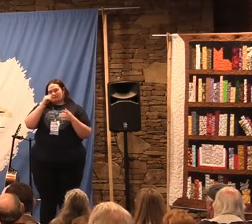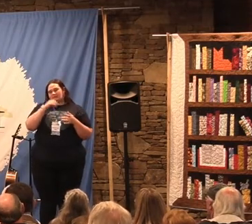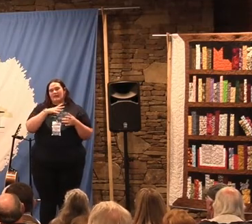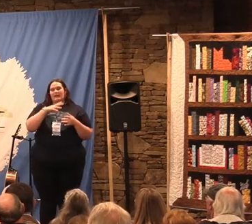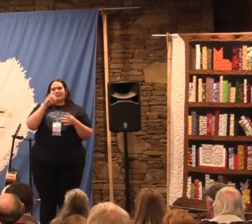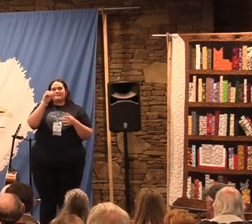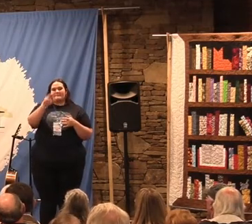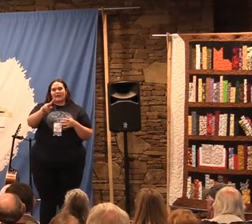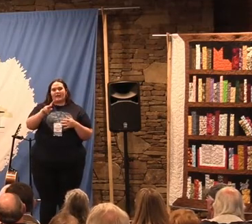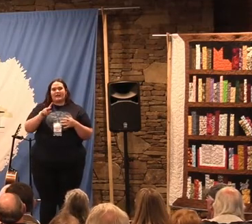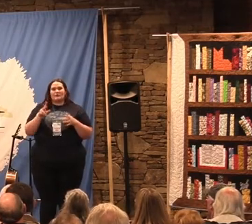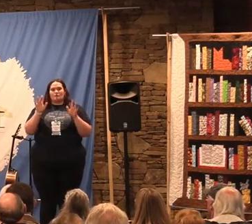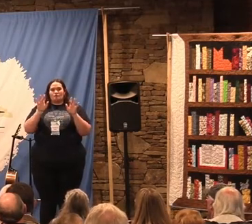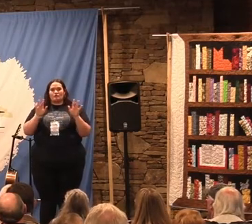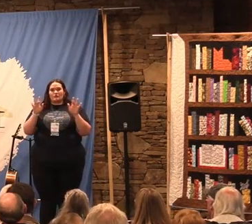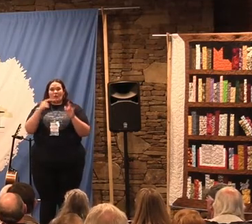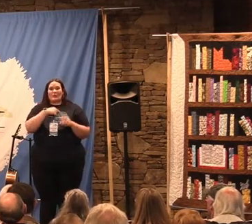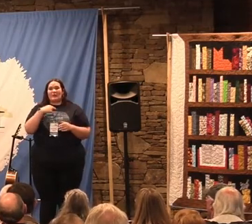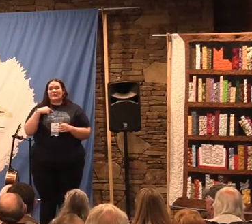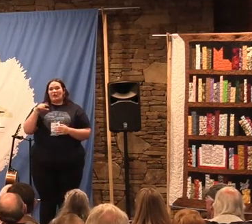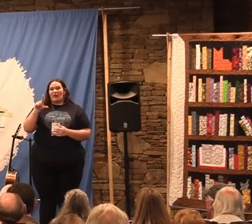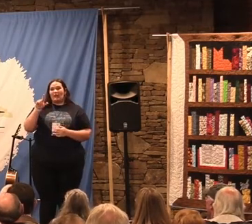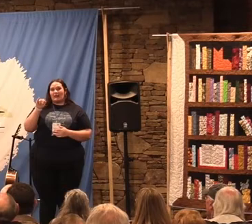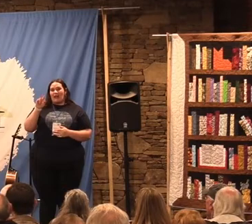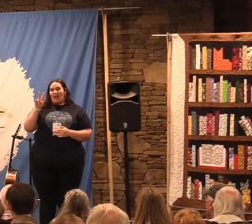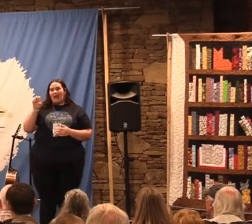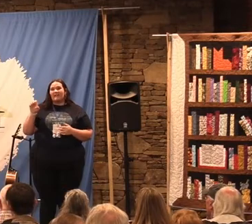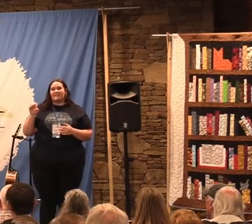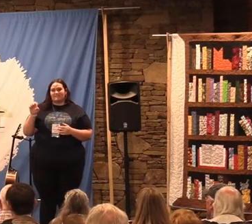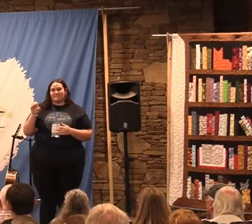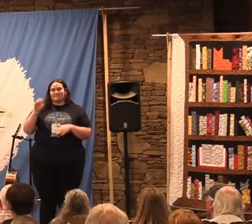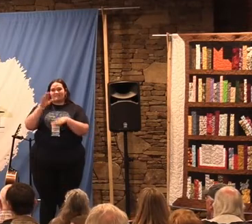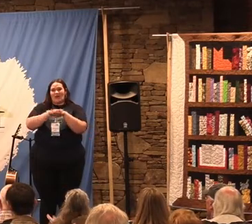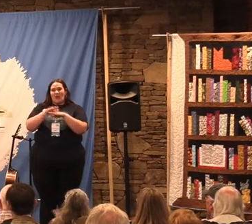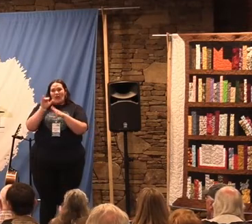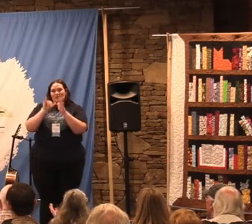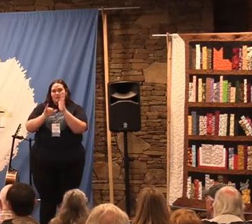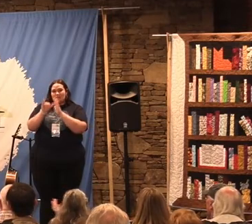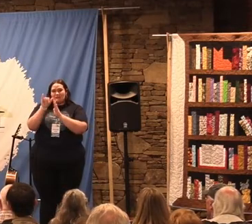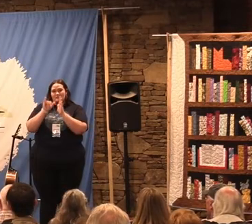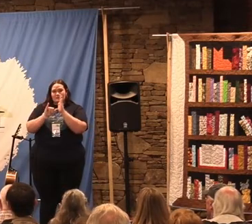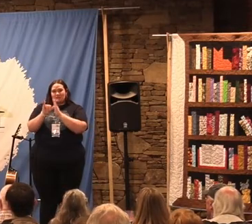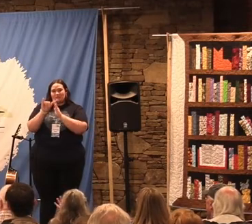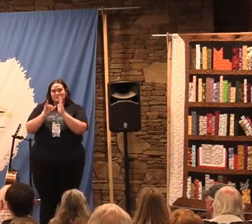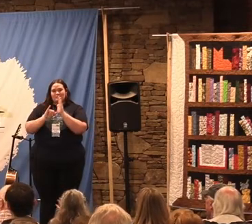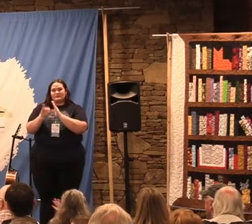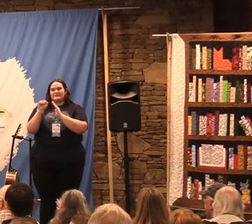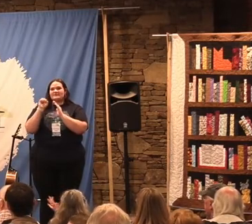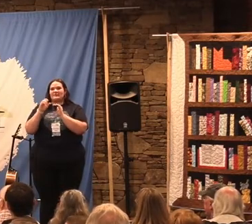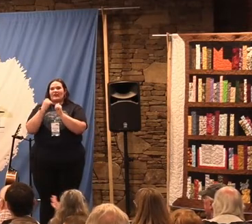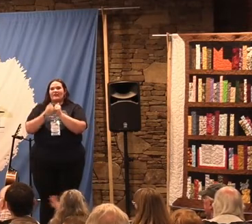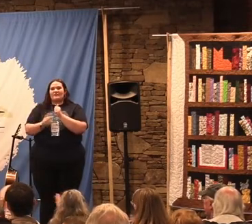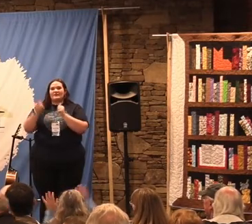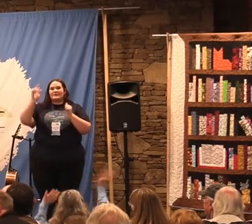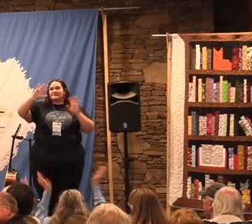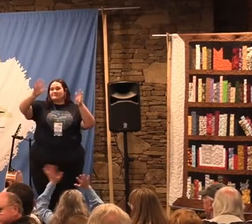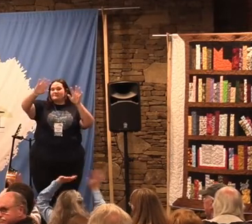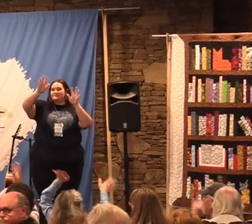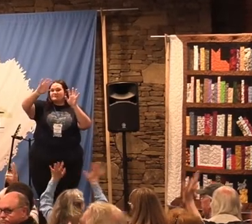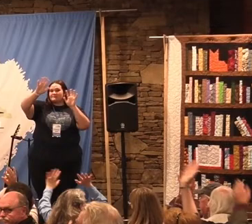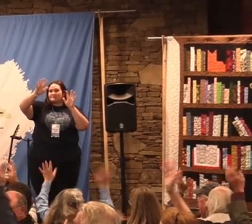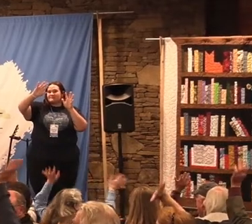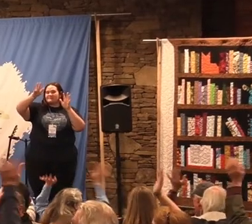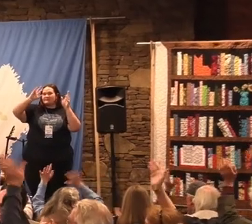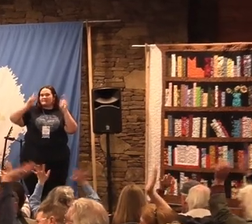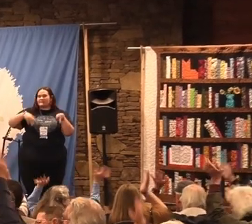who is recording this, or we're live, on YouTube. So everybody, welcome to the people that